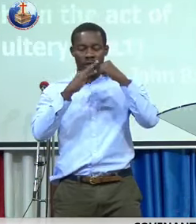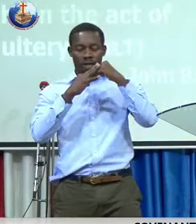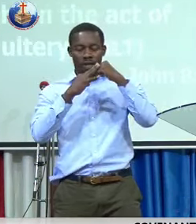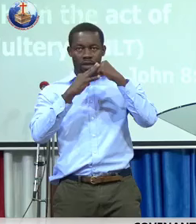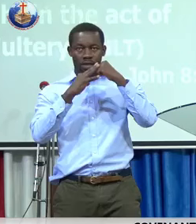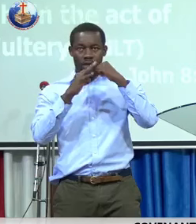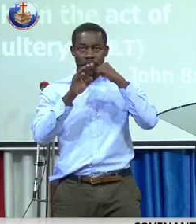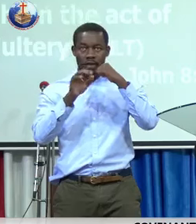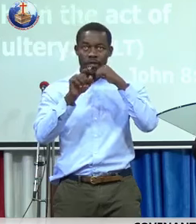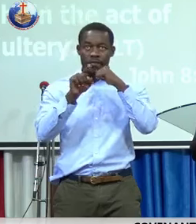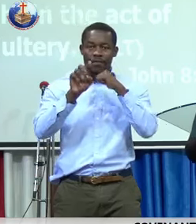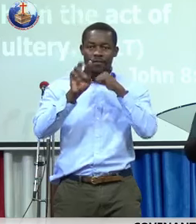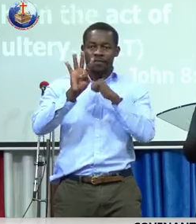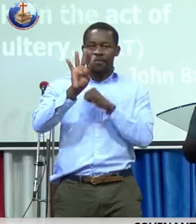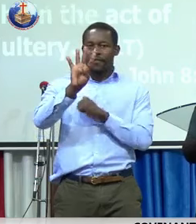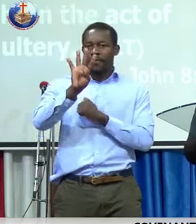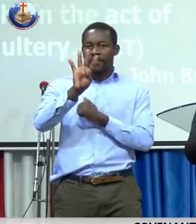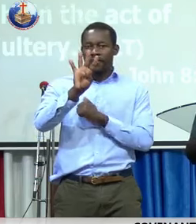Yohana 8:4.